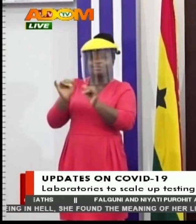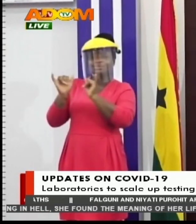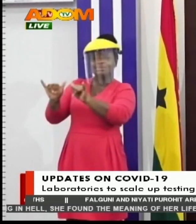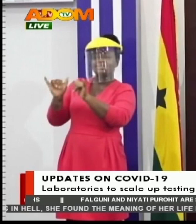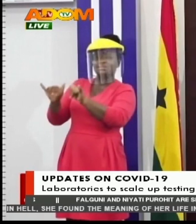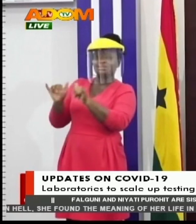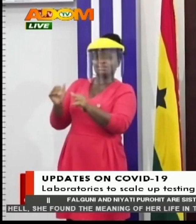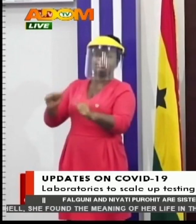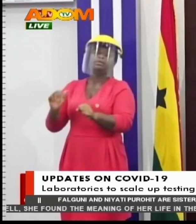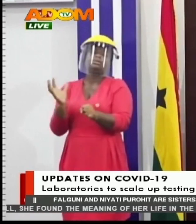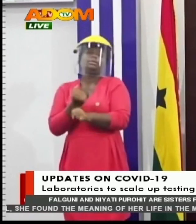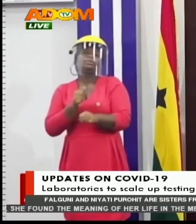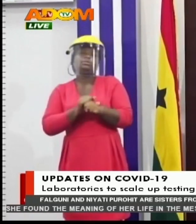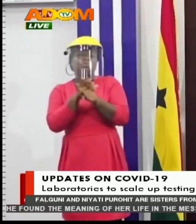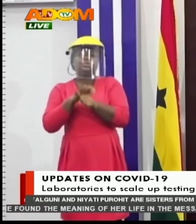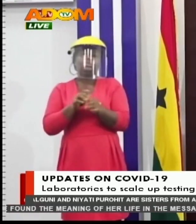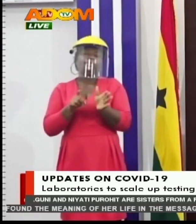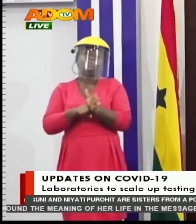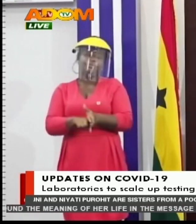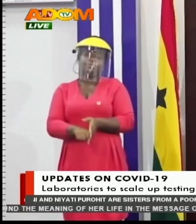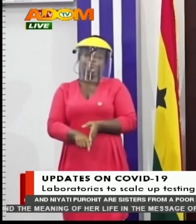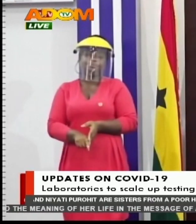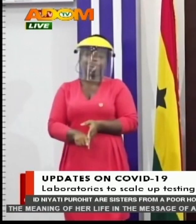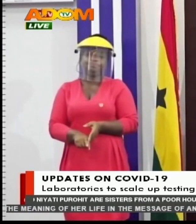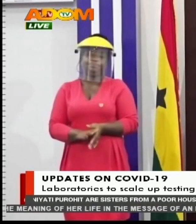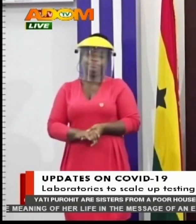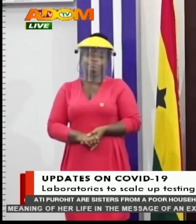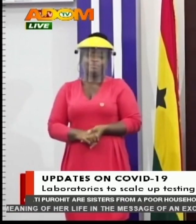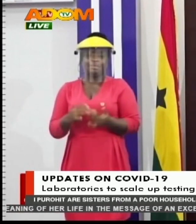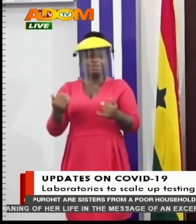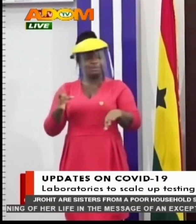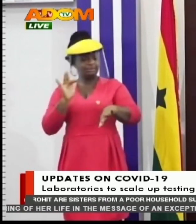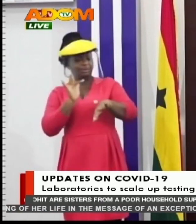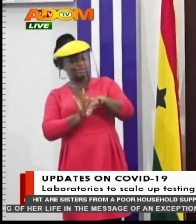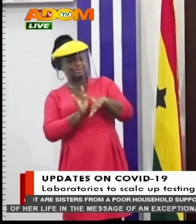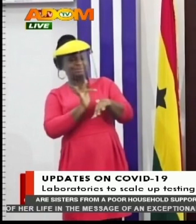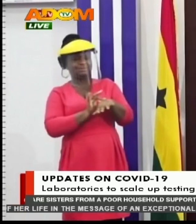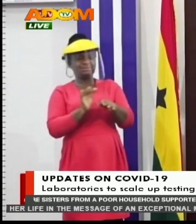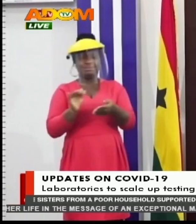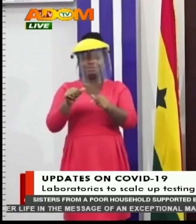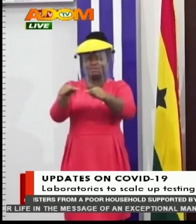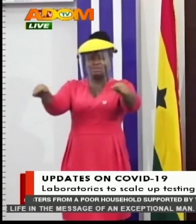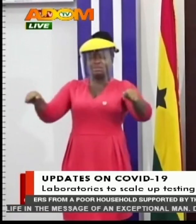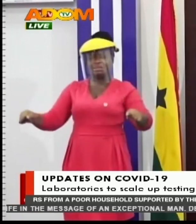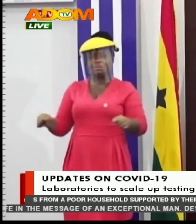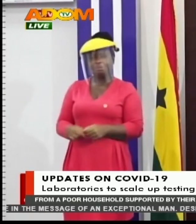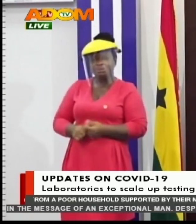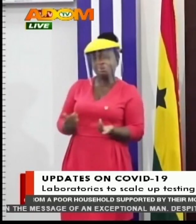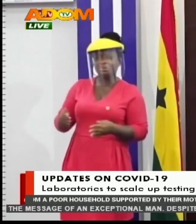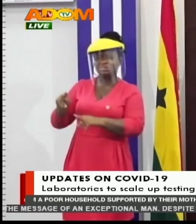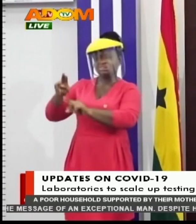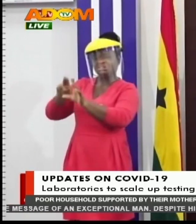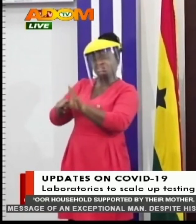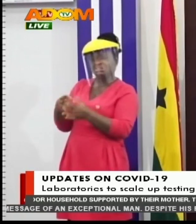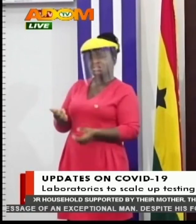COVID-19 is known to live for hours or days on a surface depending on the factors such as light and humidity. So we should be